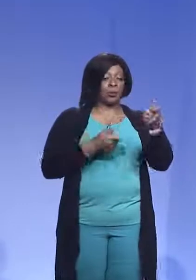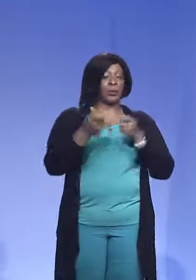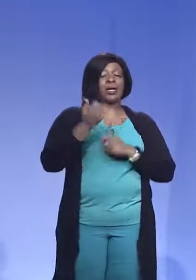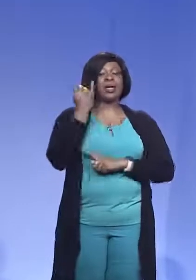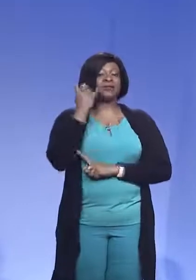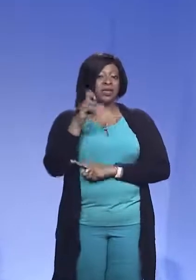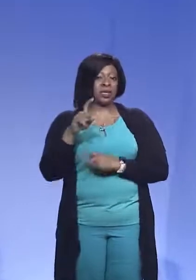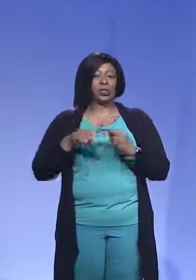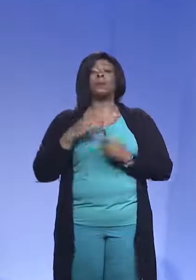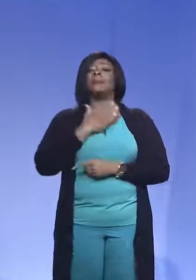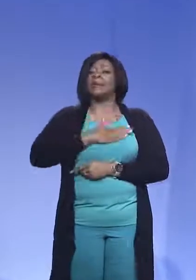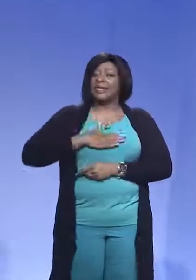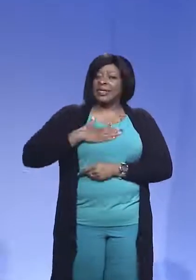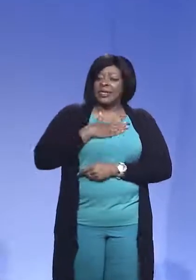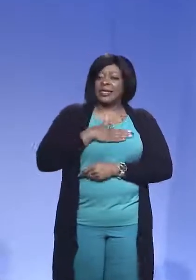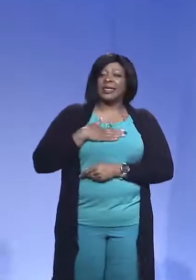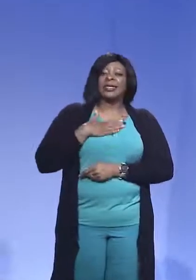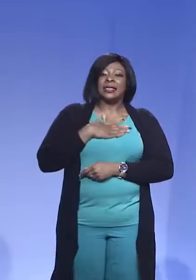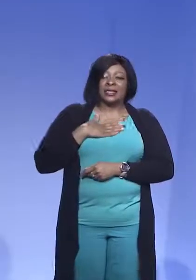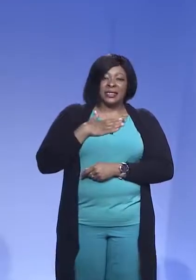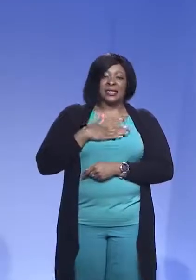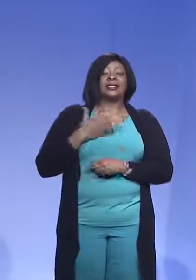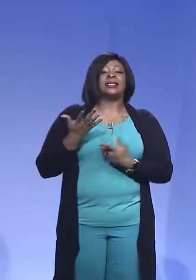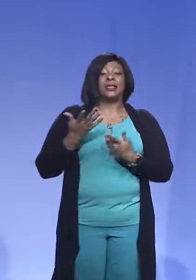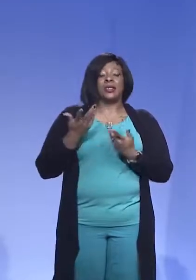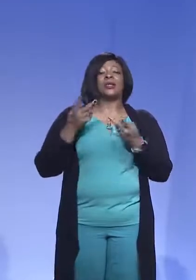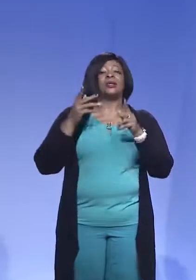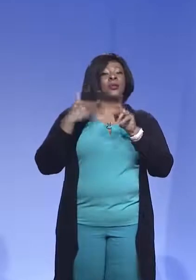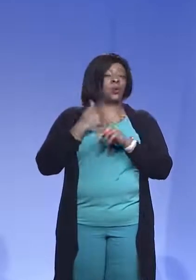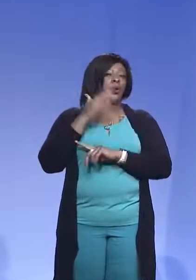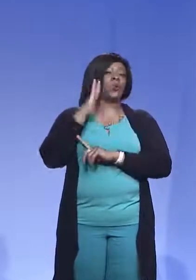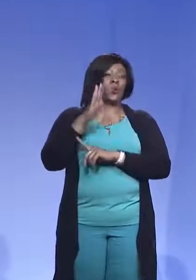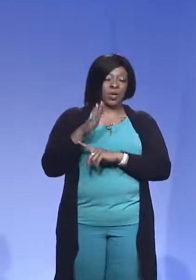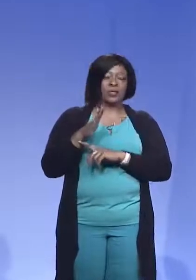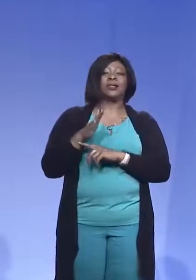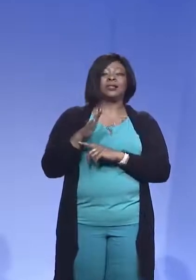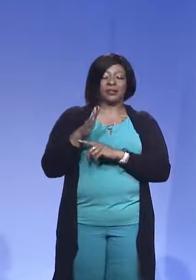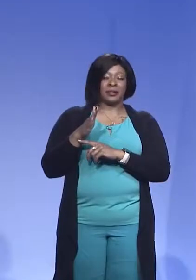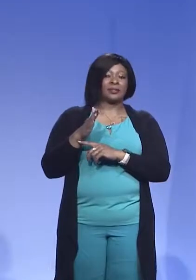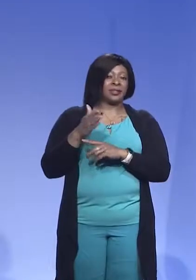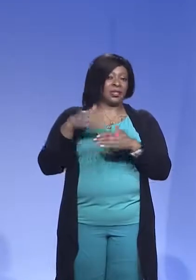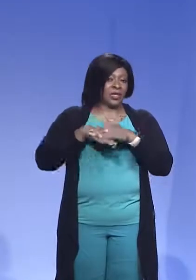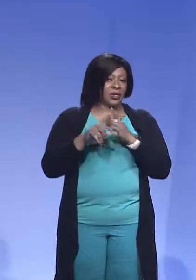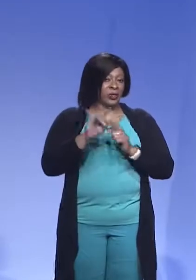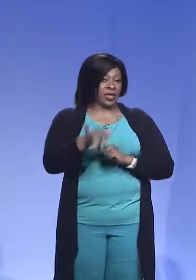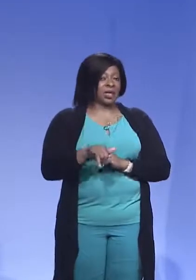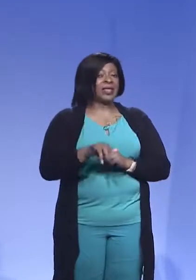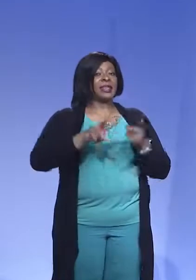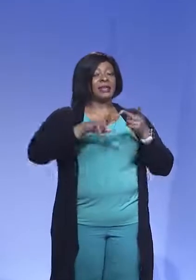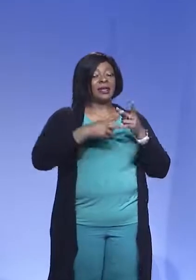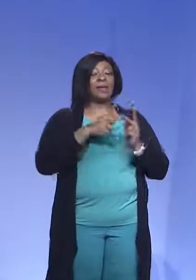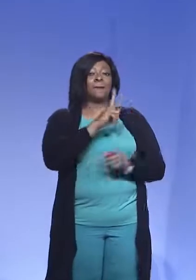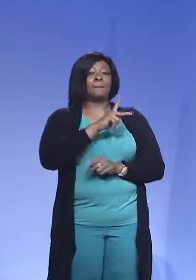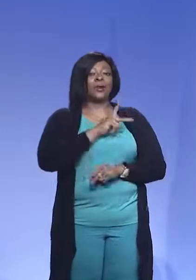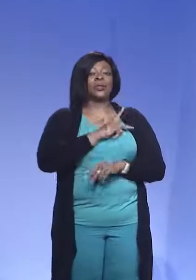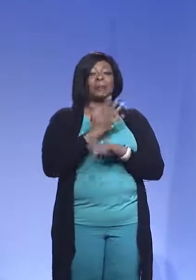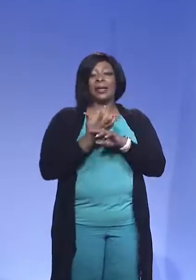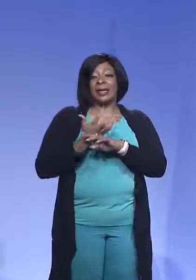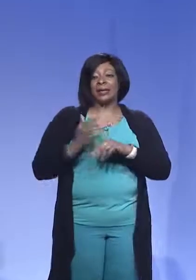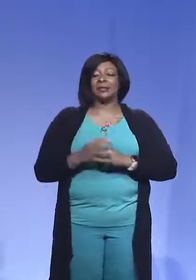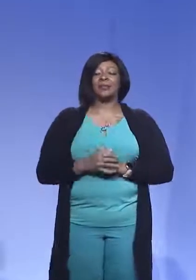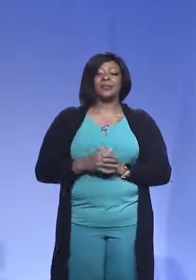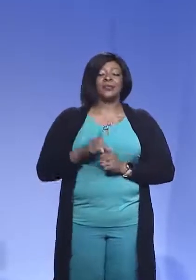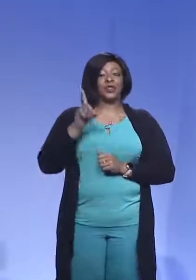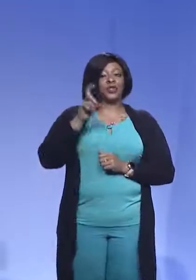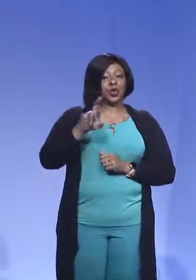need to, but please temper your excitement and we will get to you. And the second thing is just a personal plea.